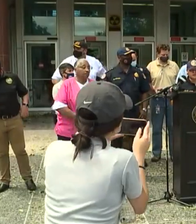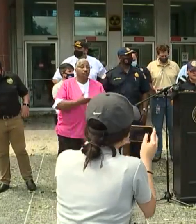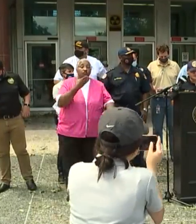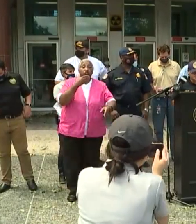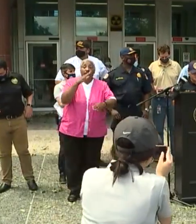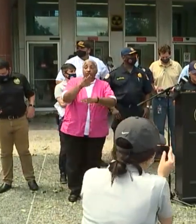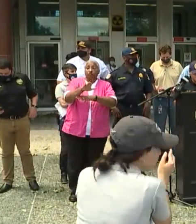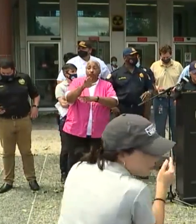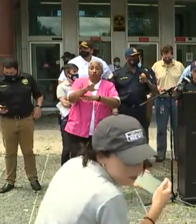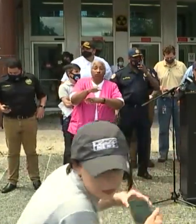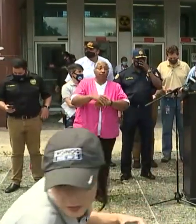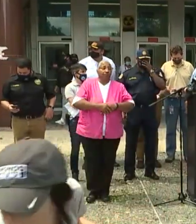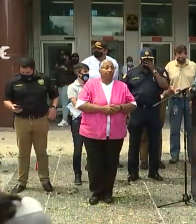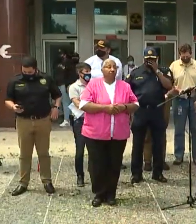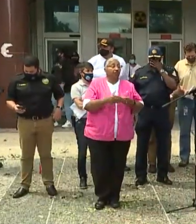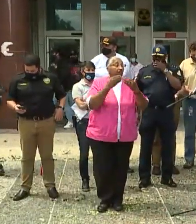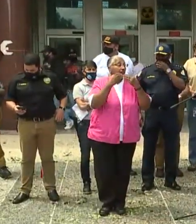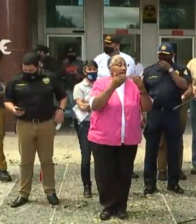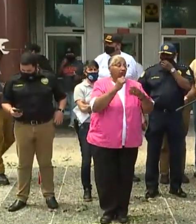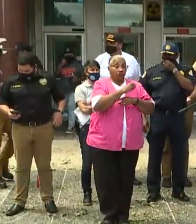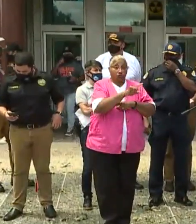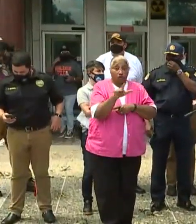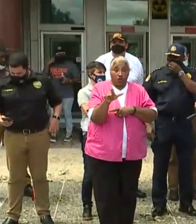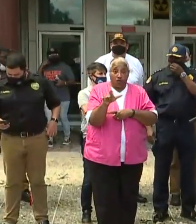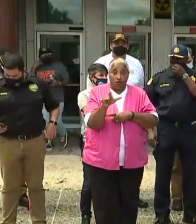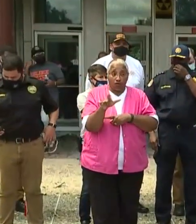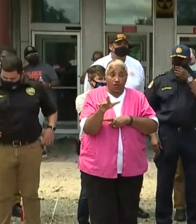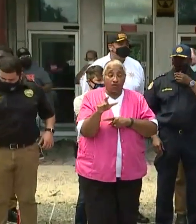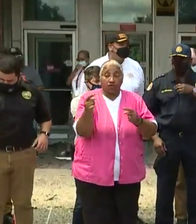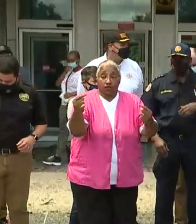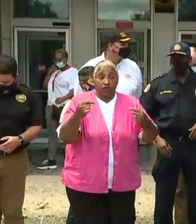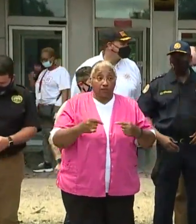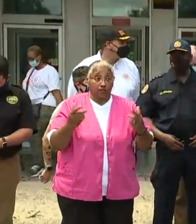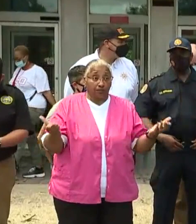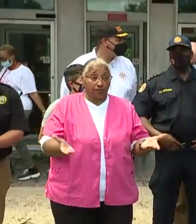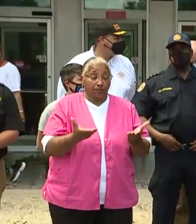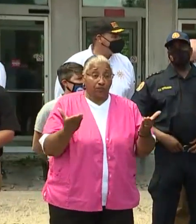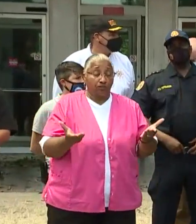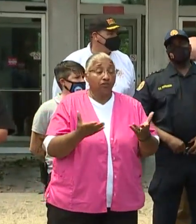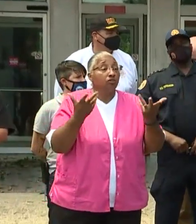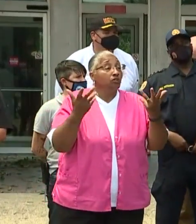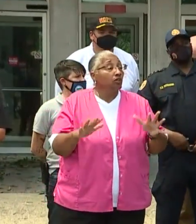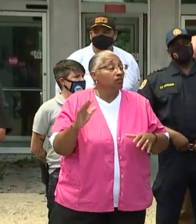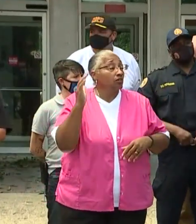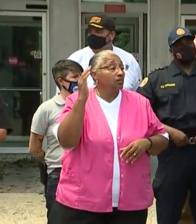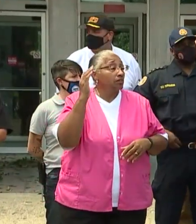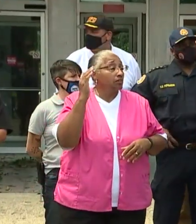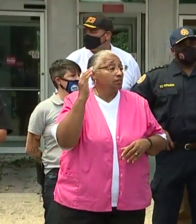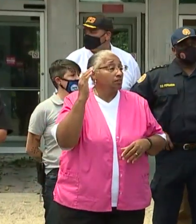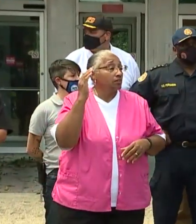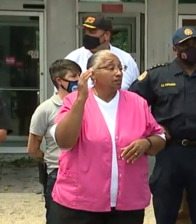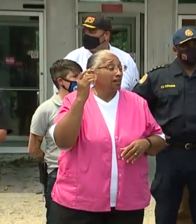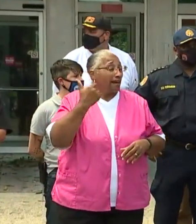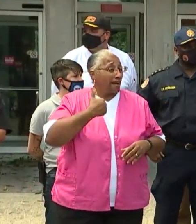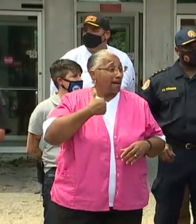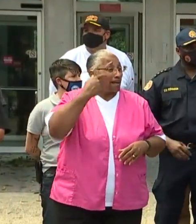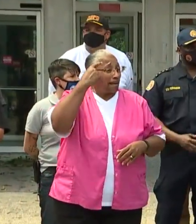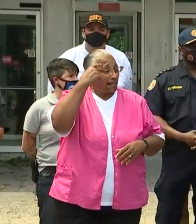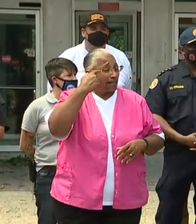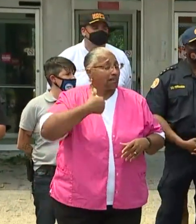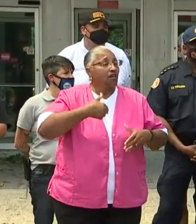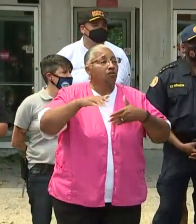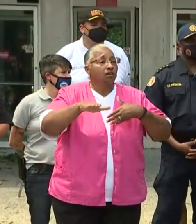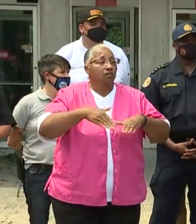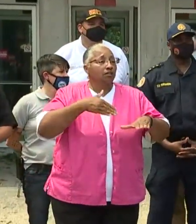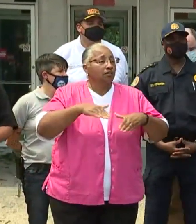Good afternoon, and thank you all so much for being here. You know, as I walked up to the podium, I got a